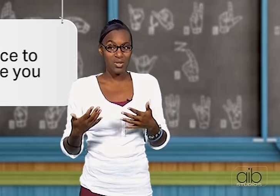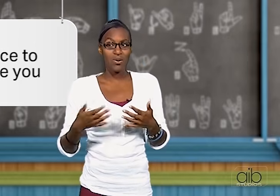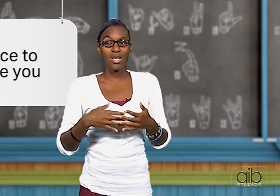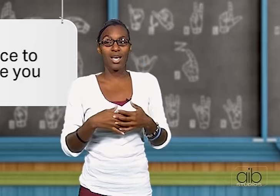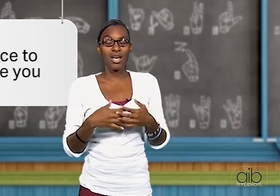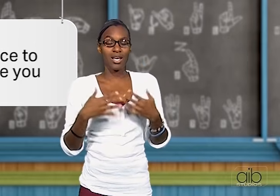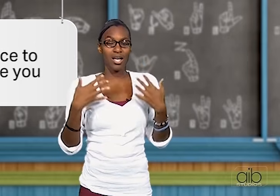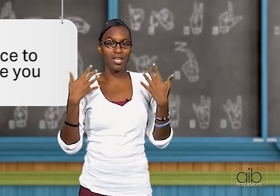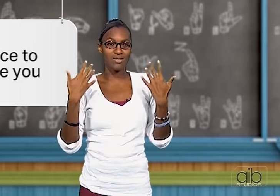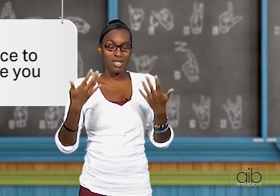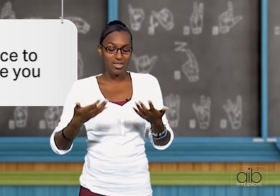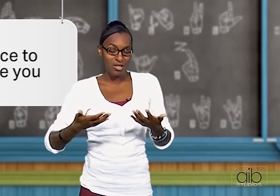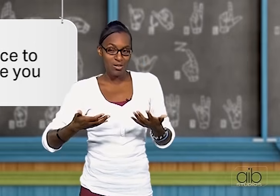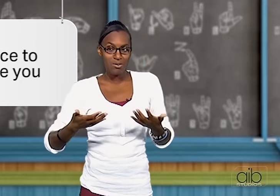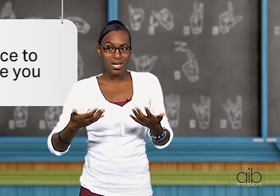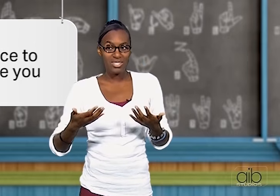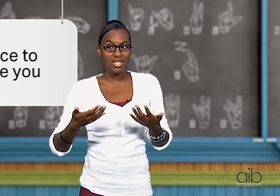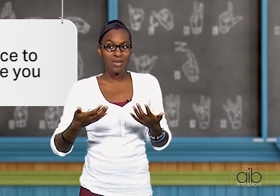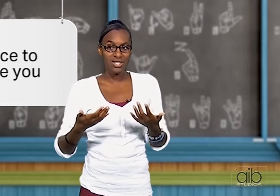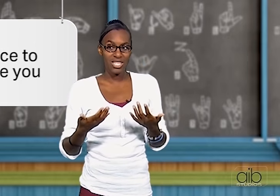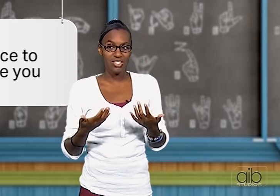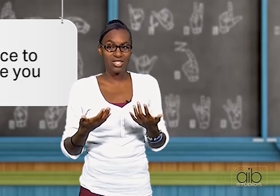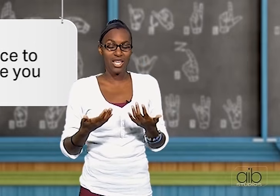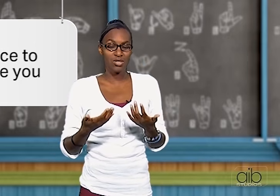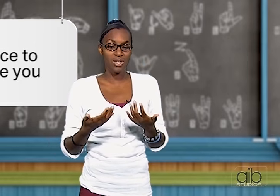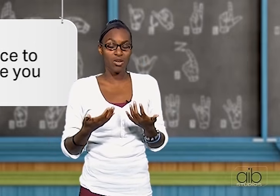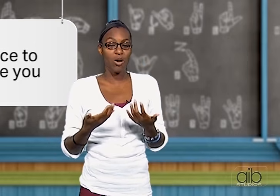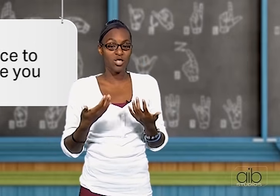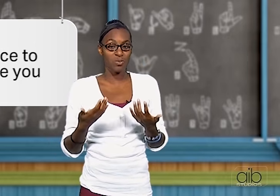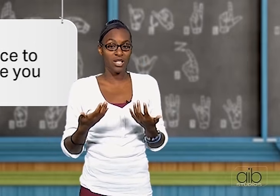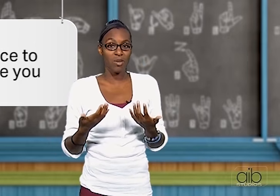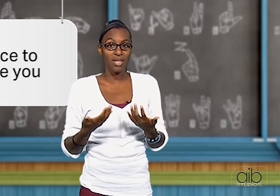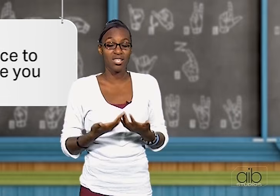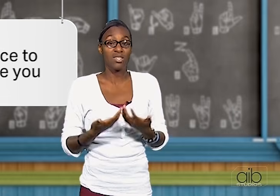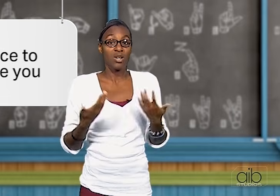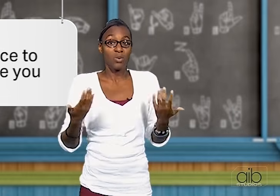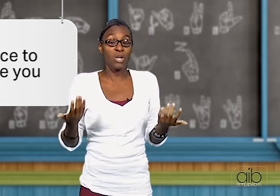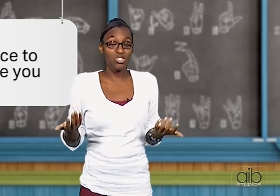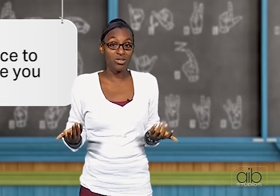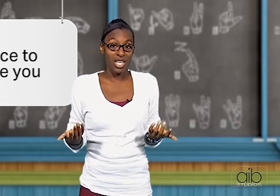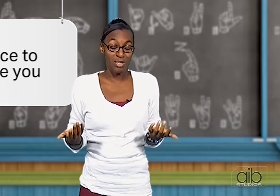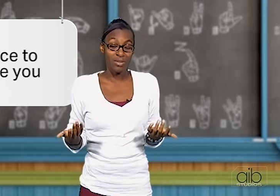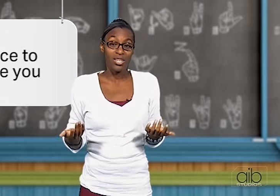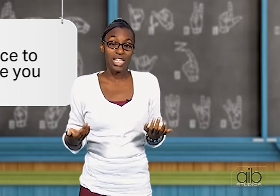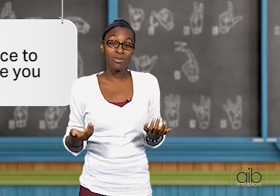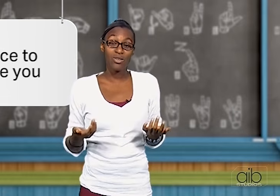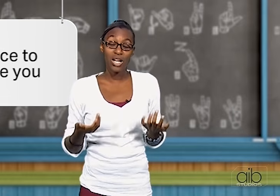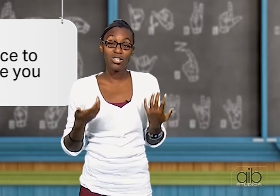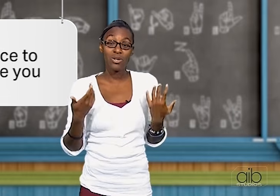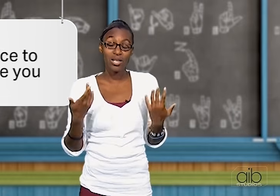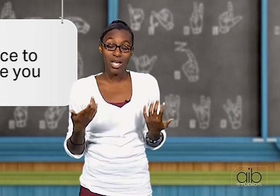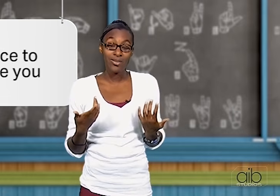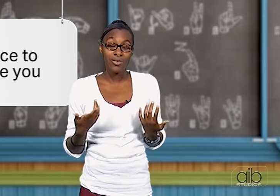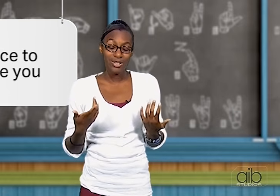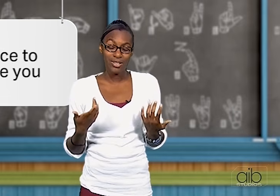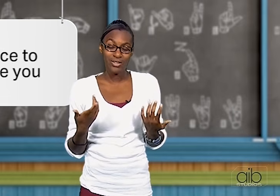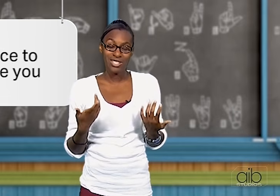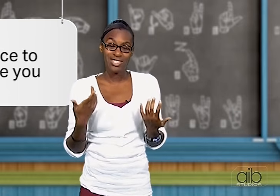Also, another basic conversation that you can always bring up is, what's your name? Even though I know a lot of